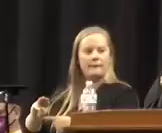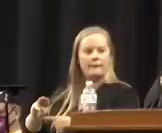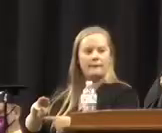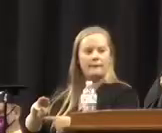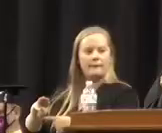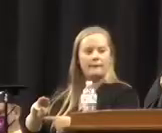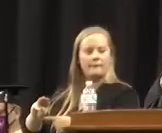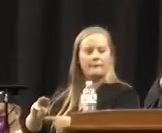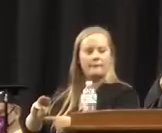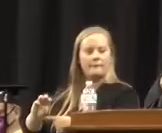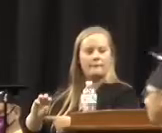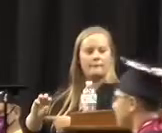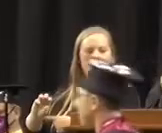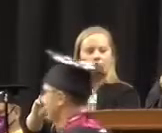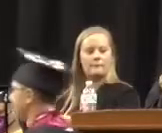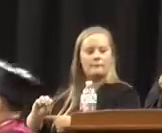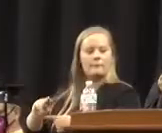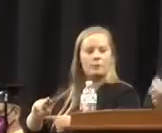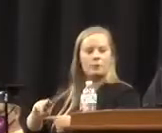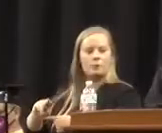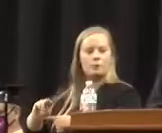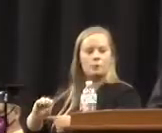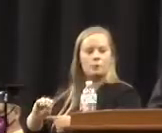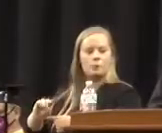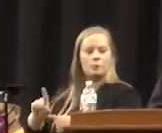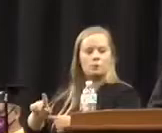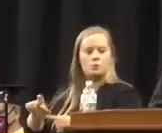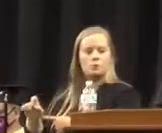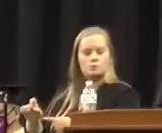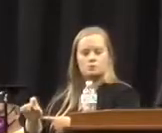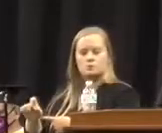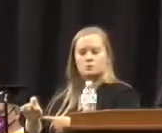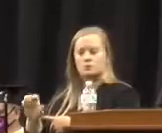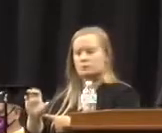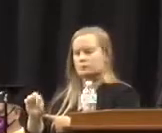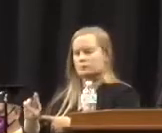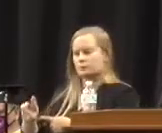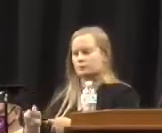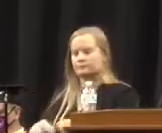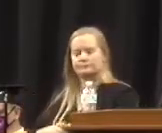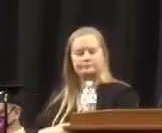Michael Esteban Munoz, Crimson Scholar.